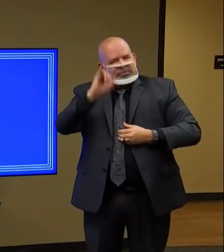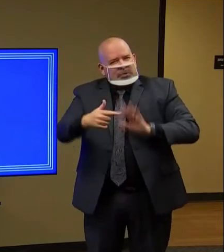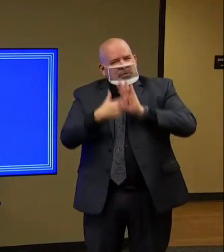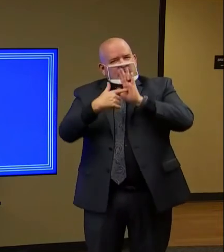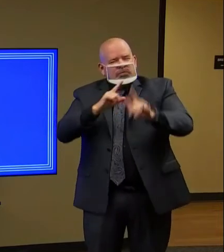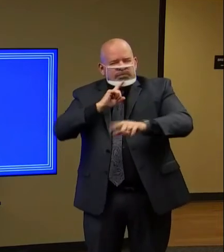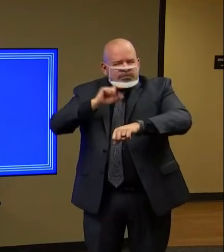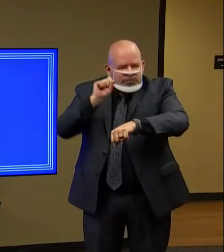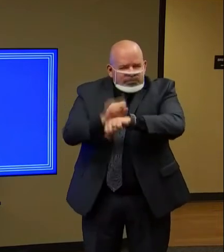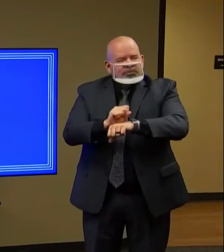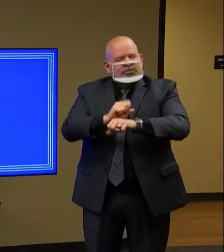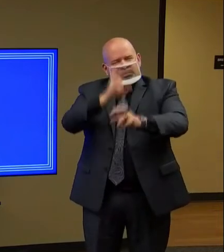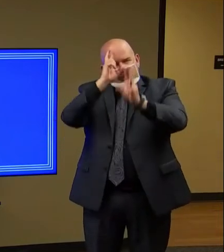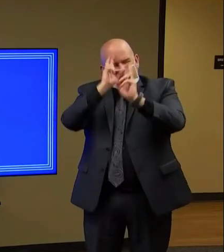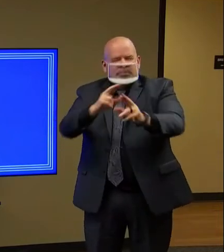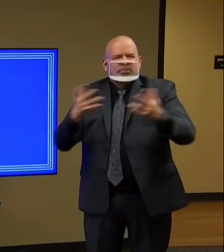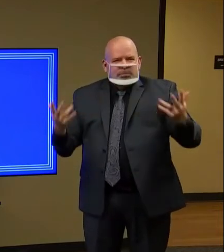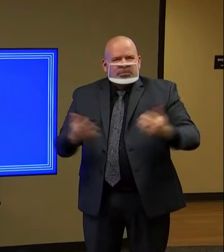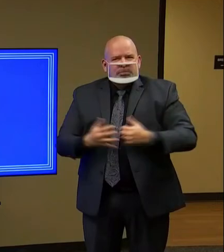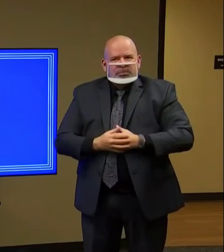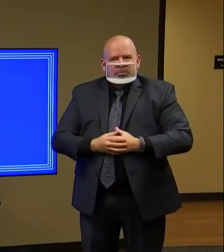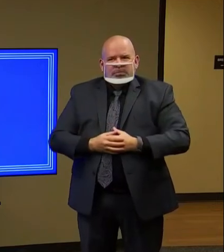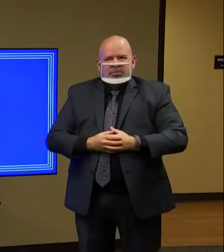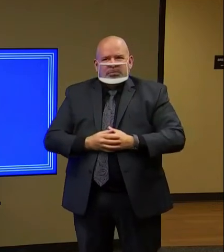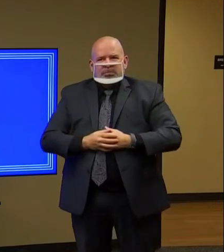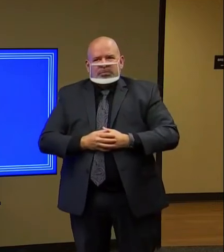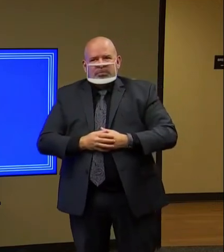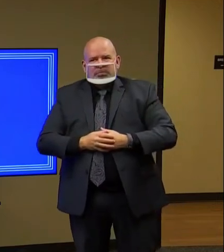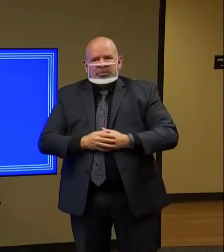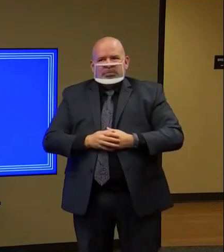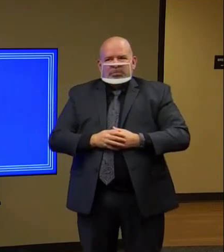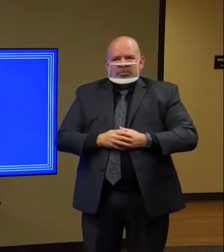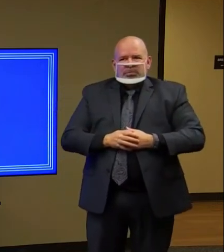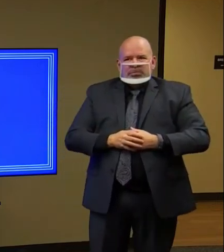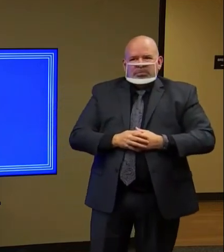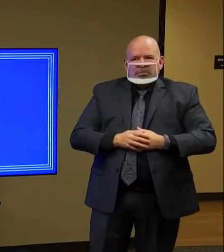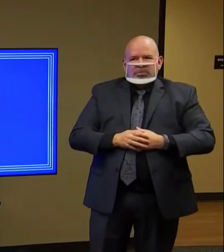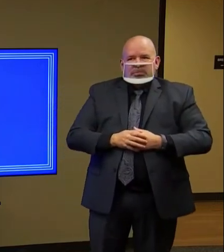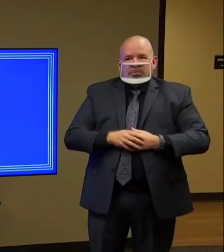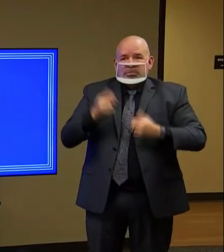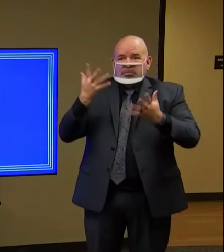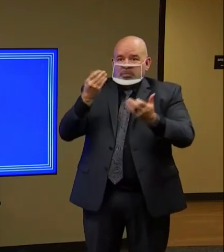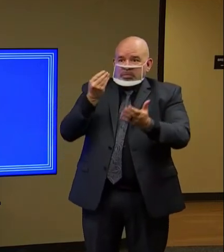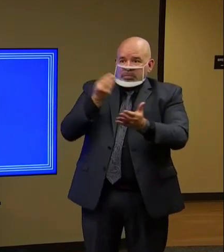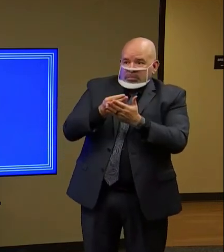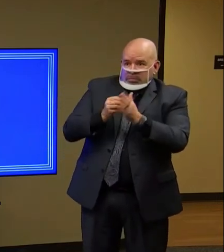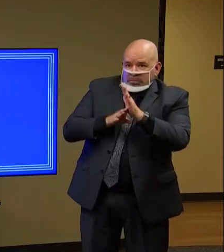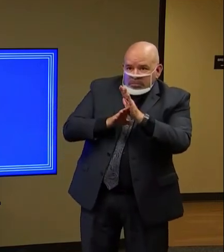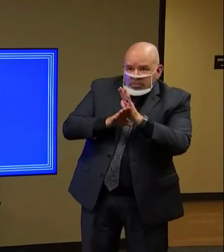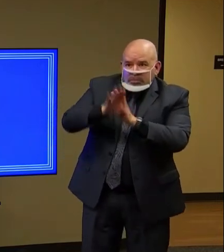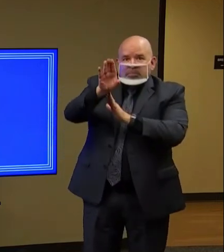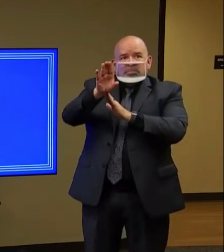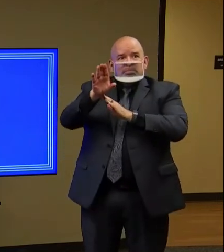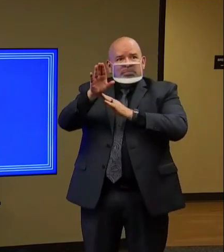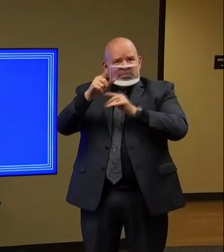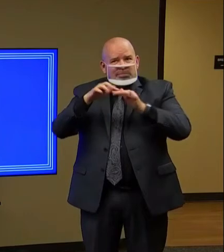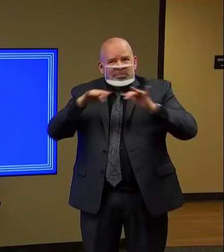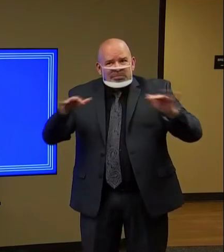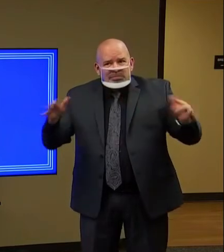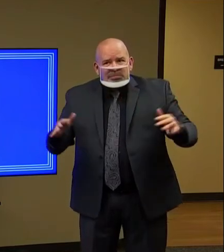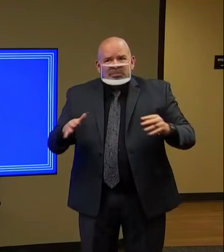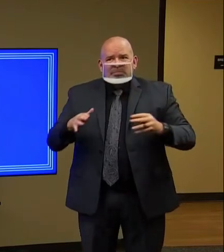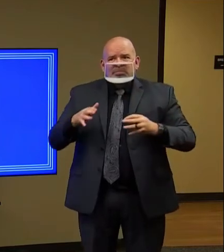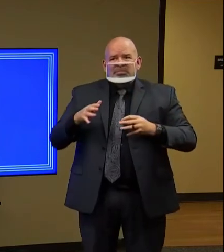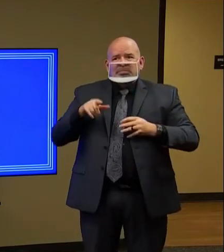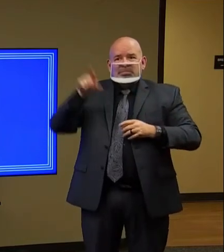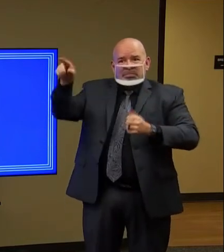People have talked about the choice between shutting down the economy and following doctors' advice. And that is a false